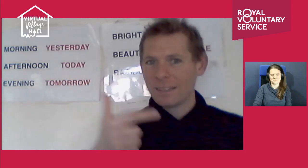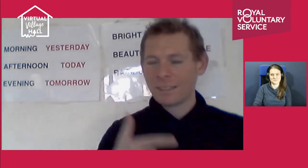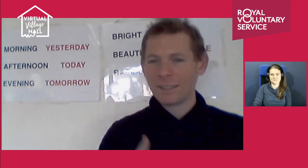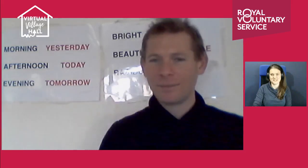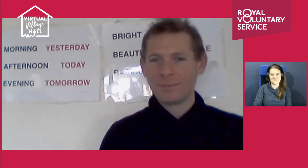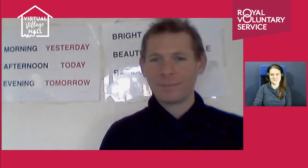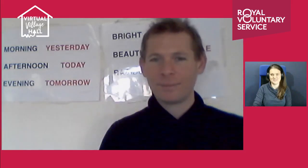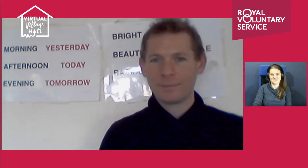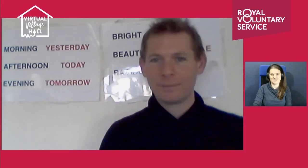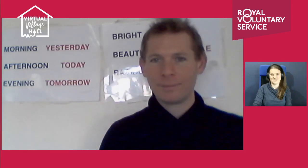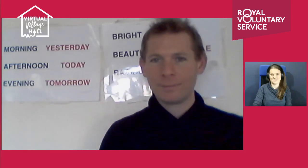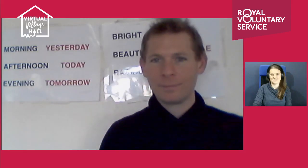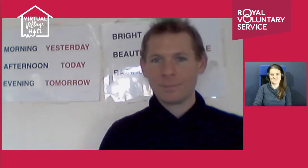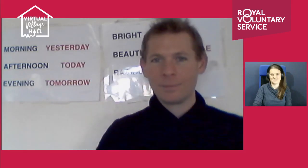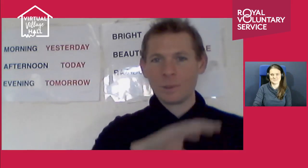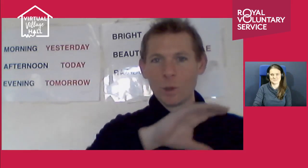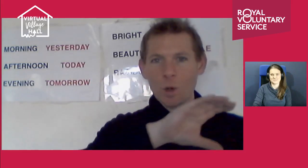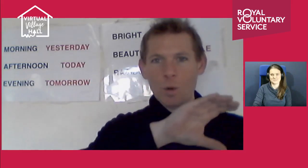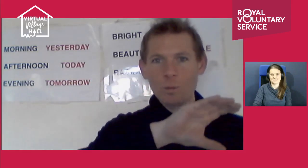Number 7.